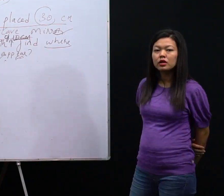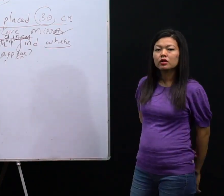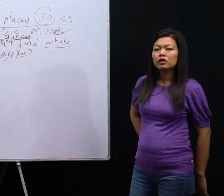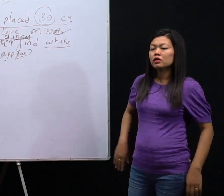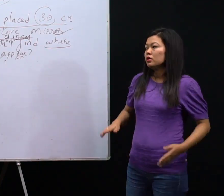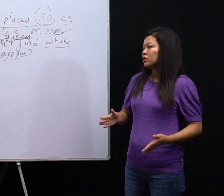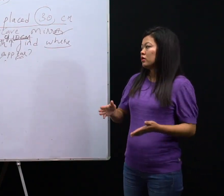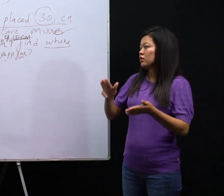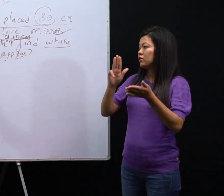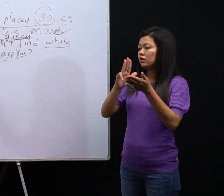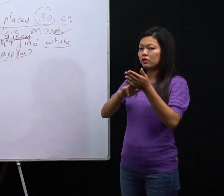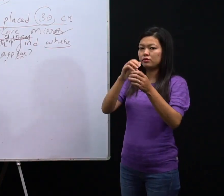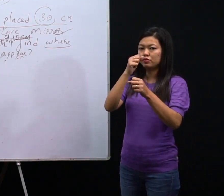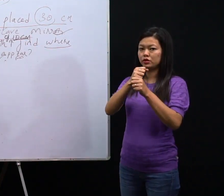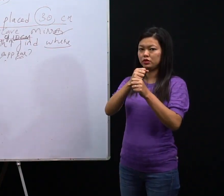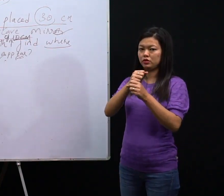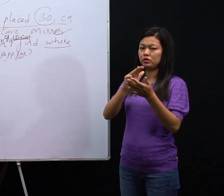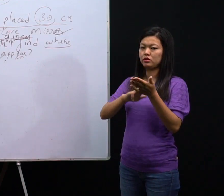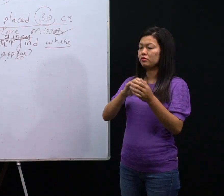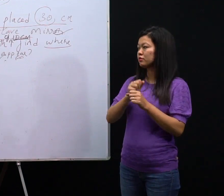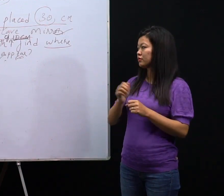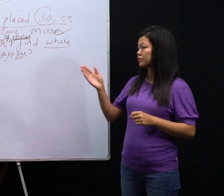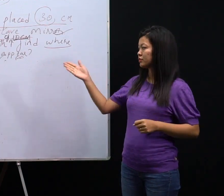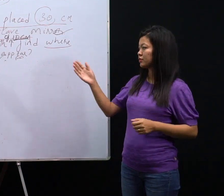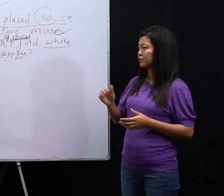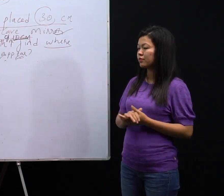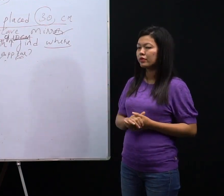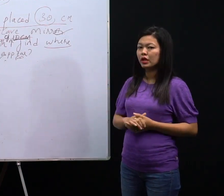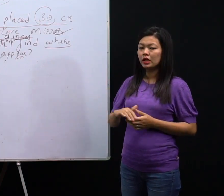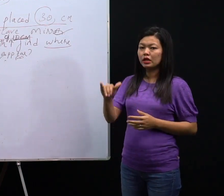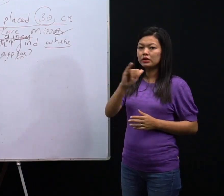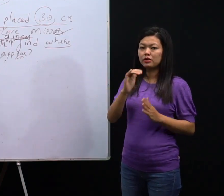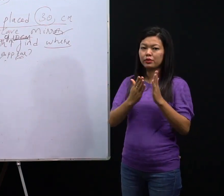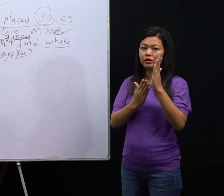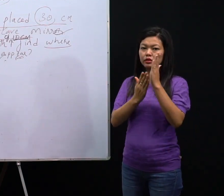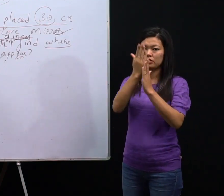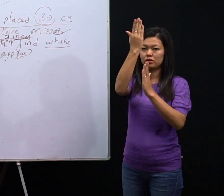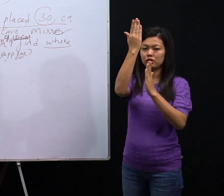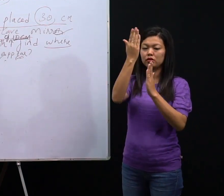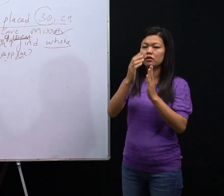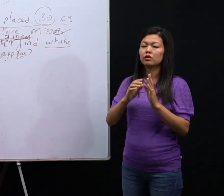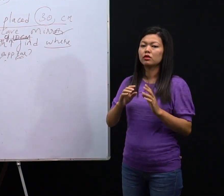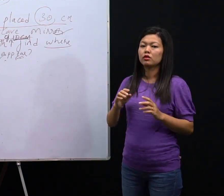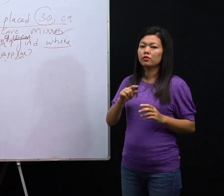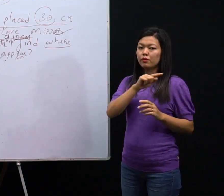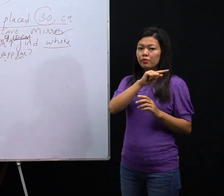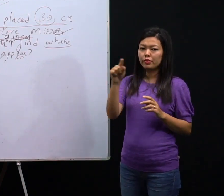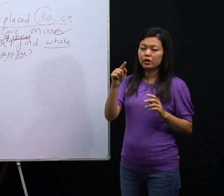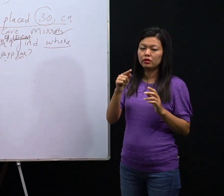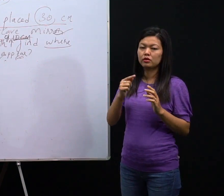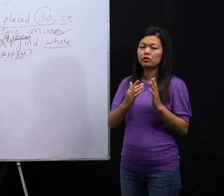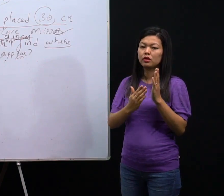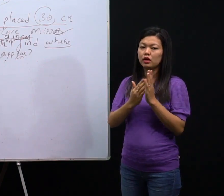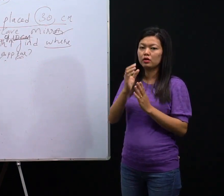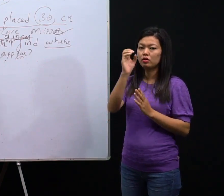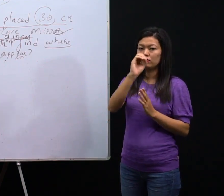So students, magnification is nothing but it is height of the image by height of the object. Clear? Height of the image